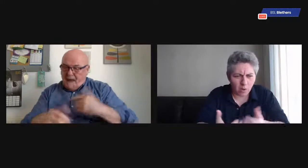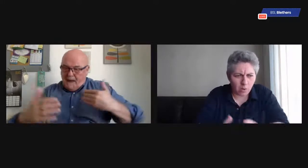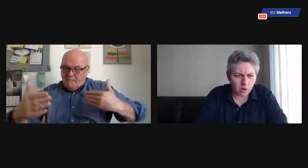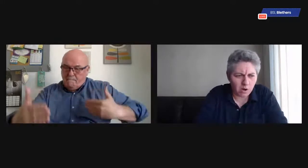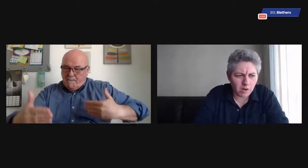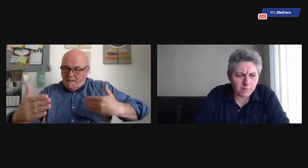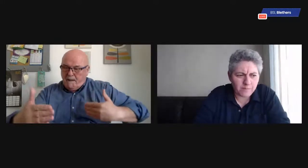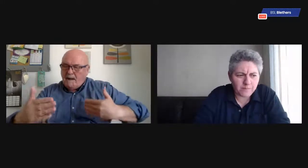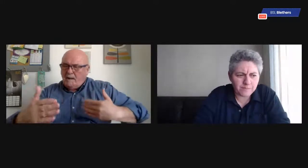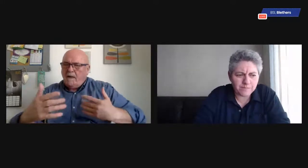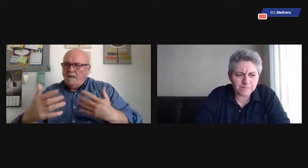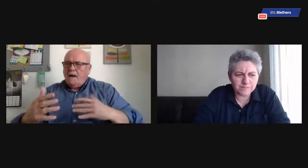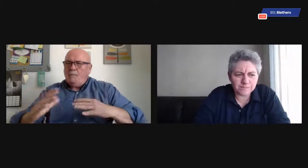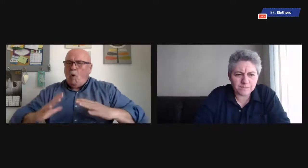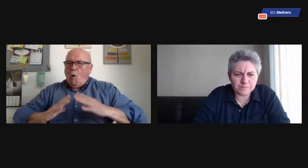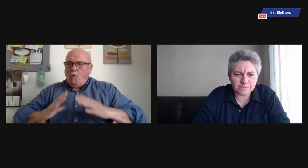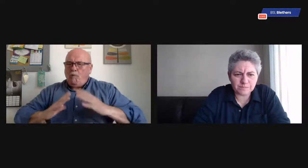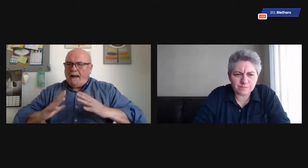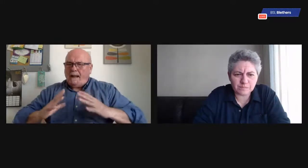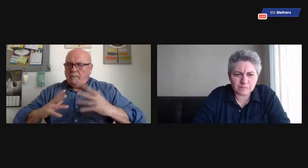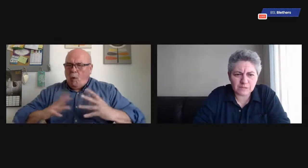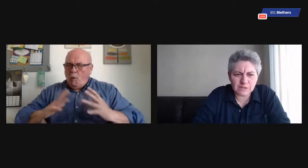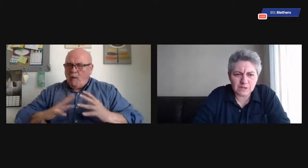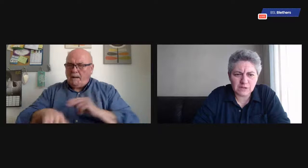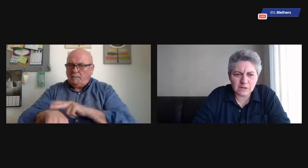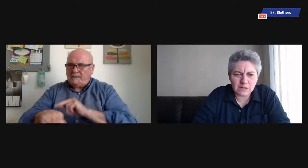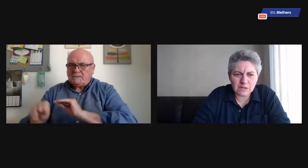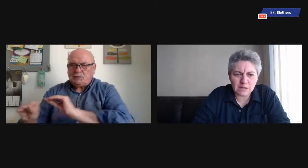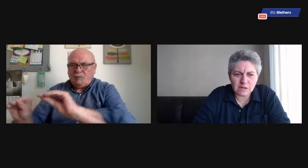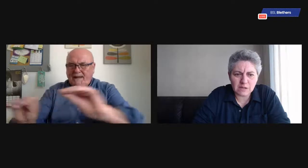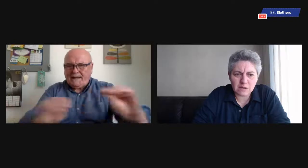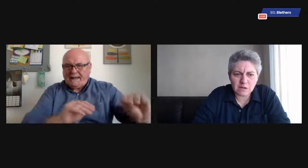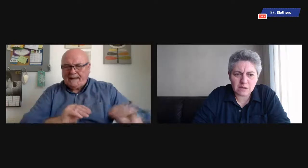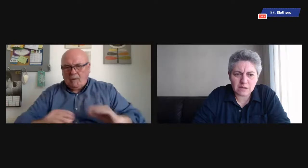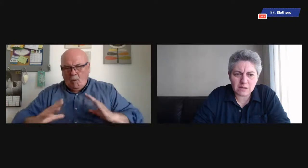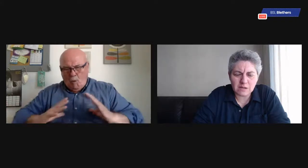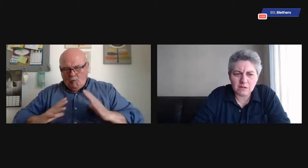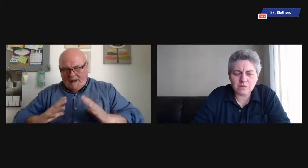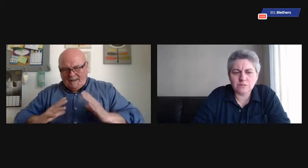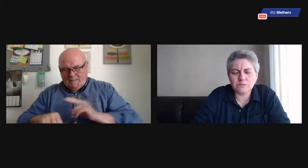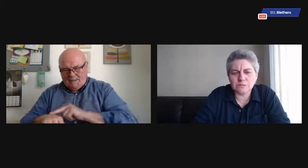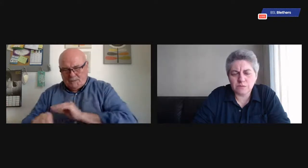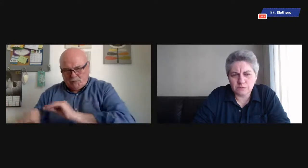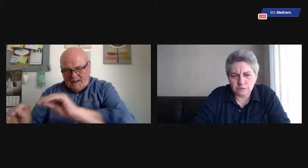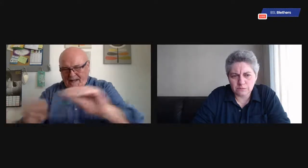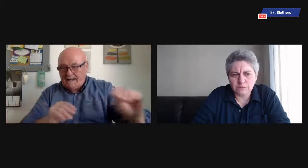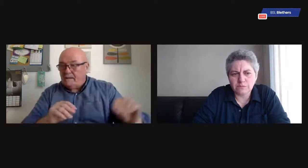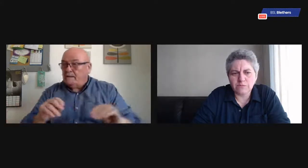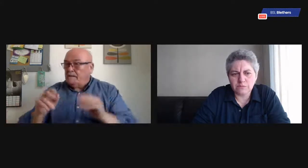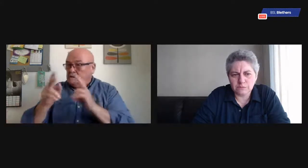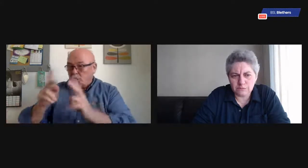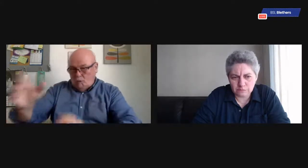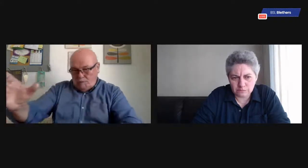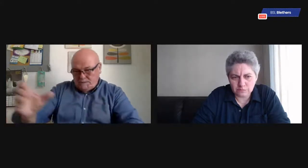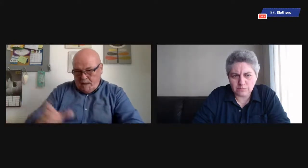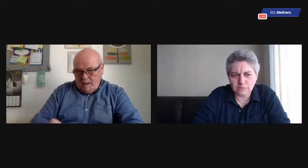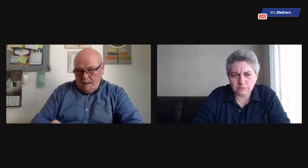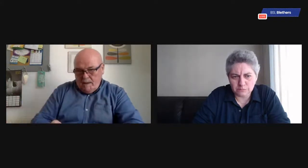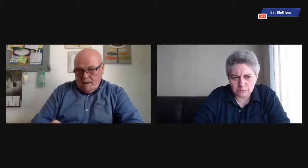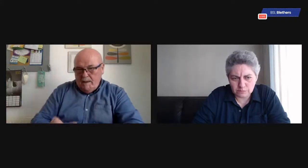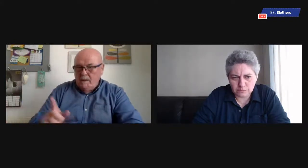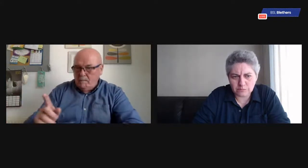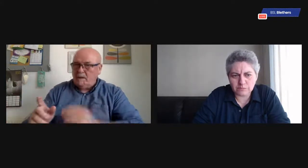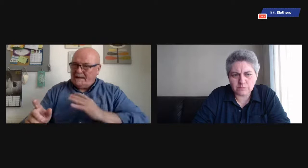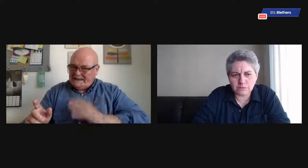decision? How does it happen? Avril, what I should have said was the police have already been